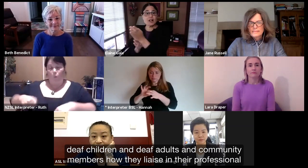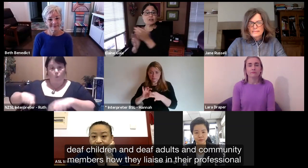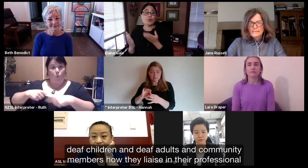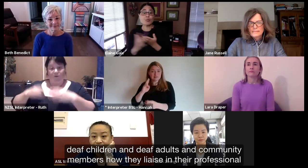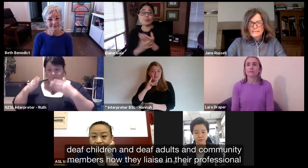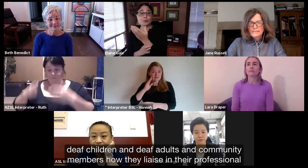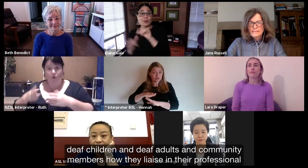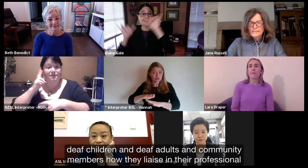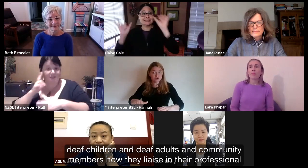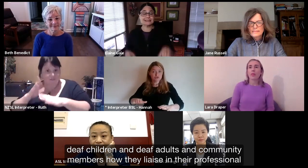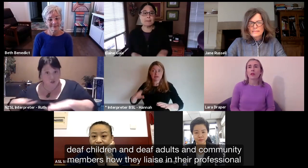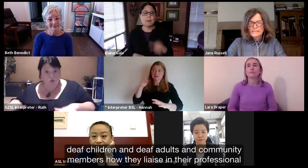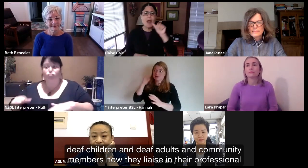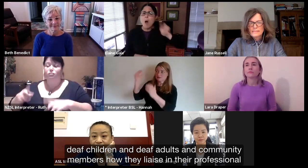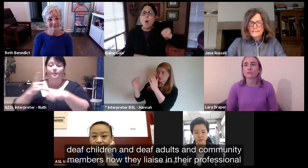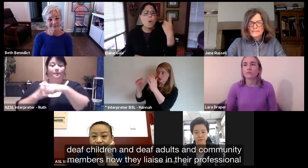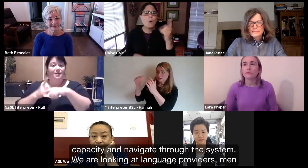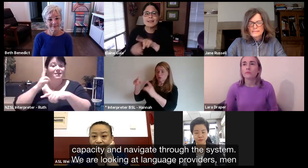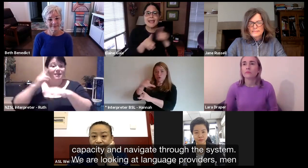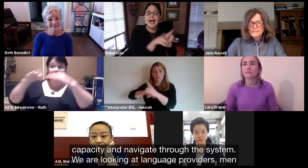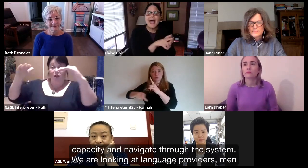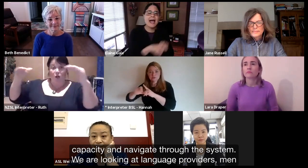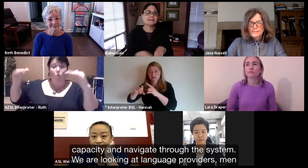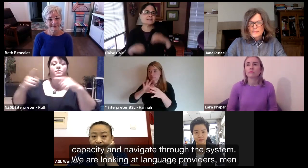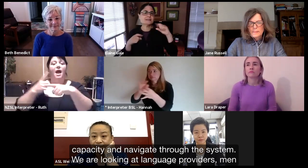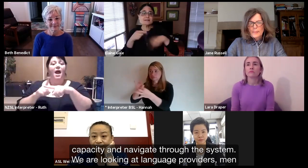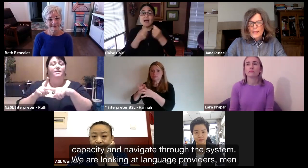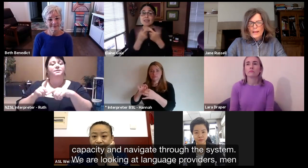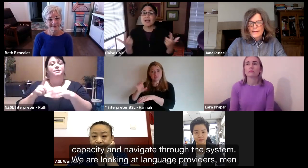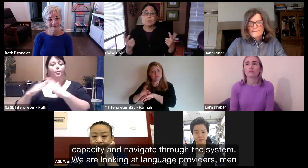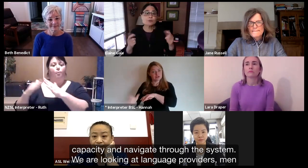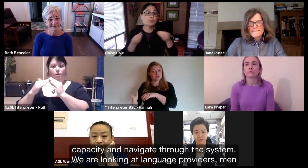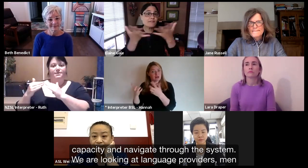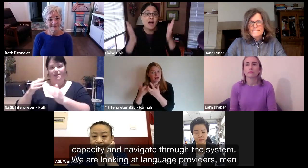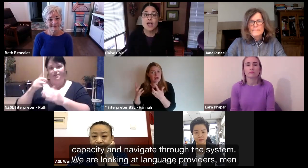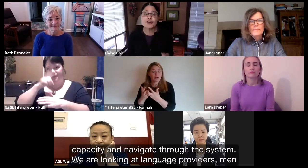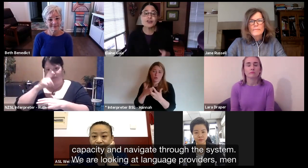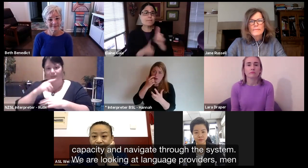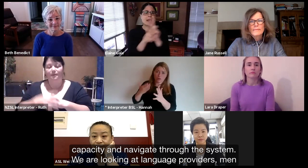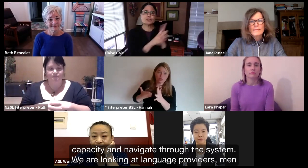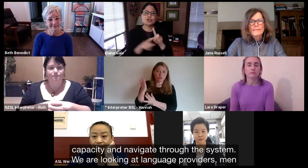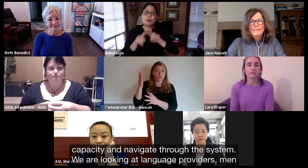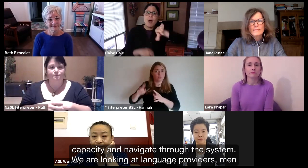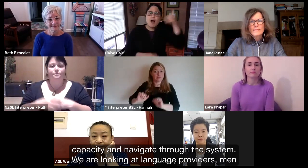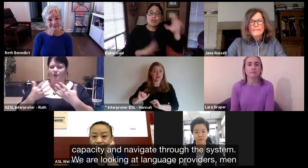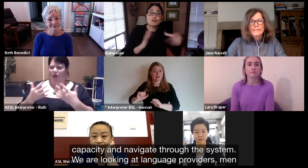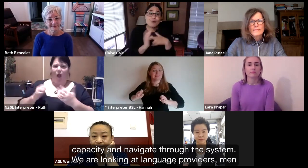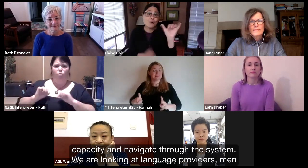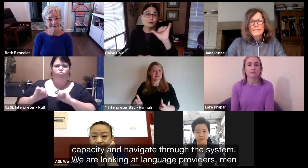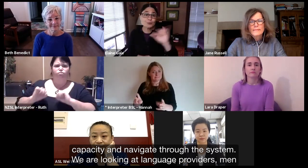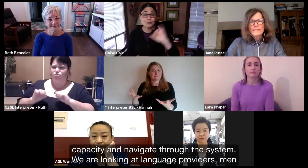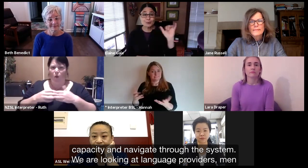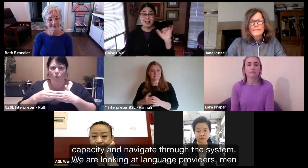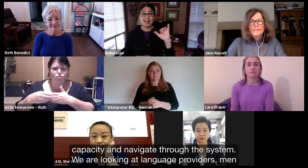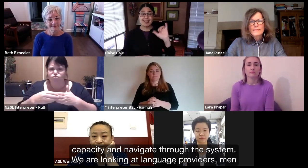and community members, how they liaise in their professional capacities and operate navigating through the system. So we're looking